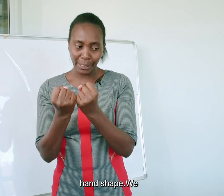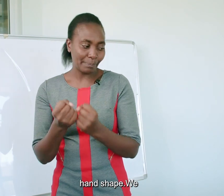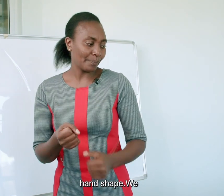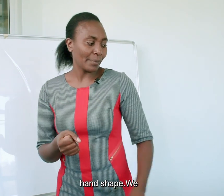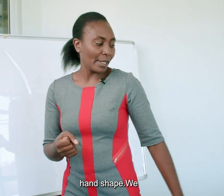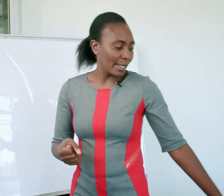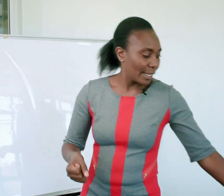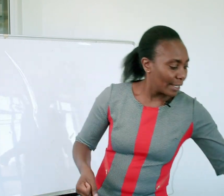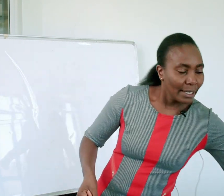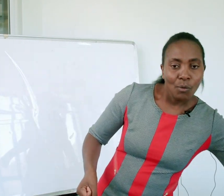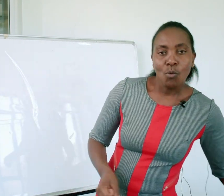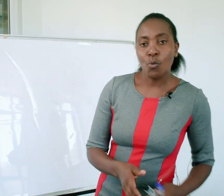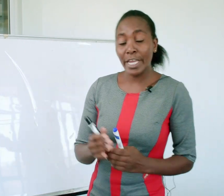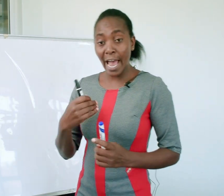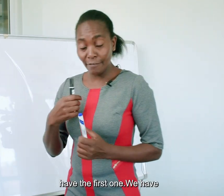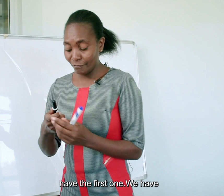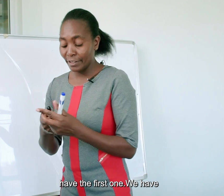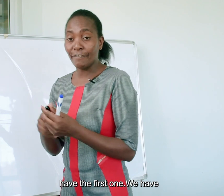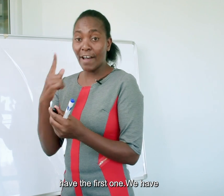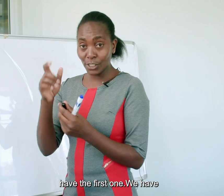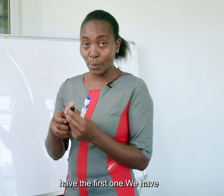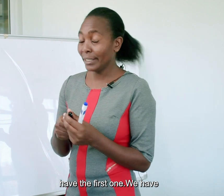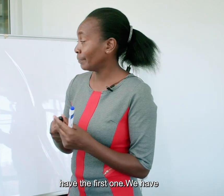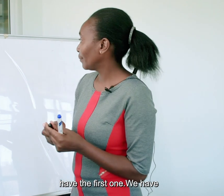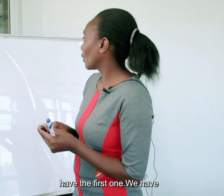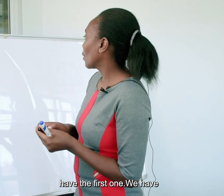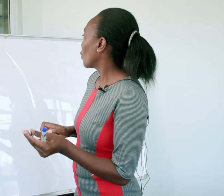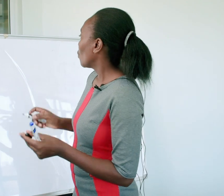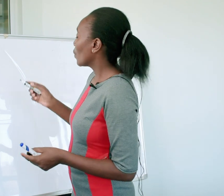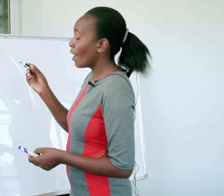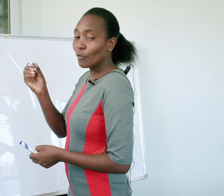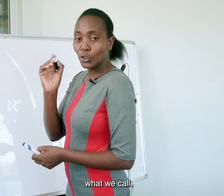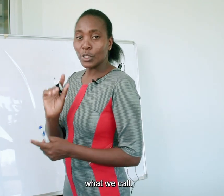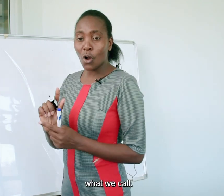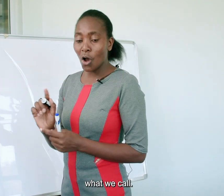shape. We have the first one, we have what we call